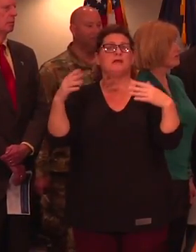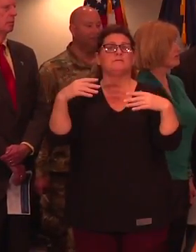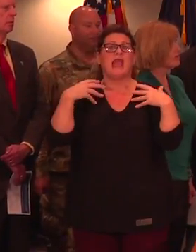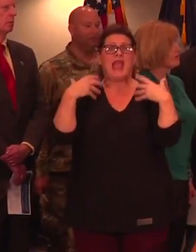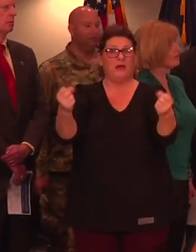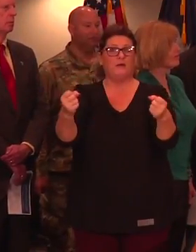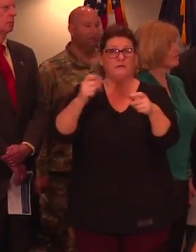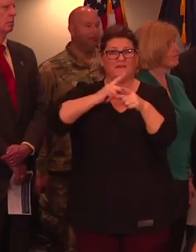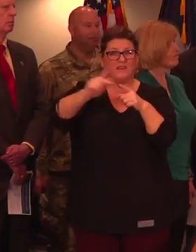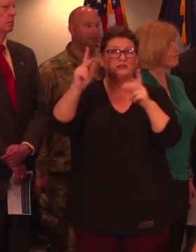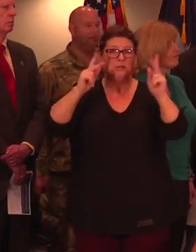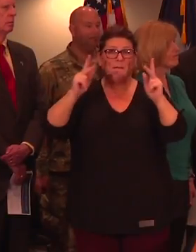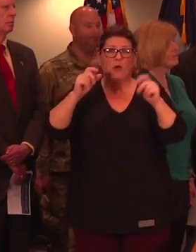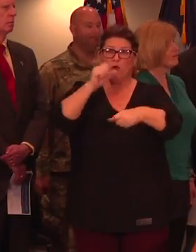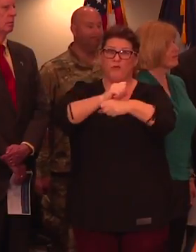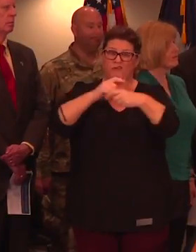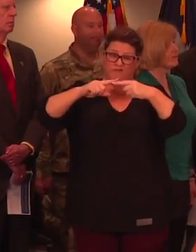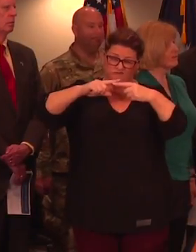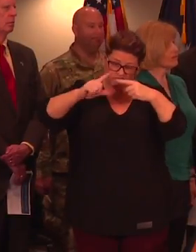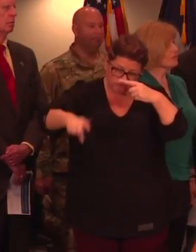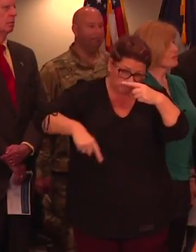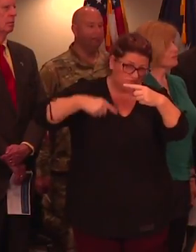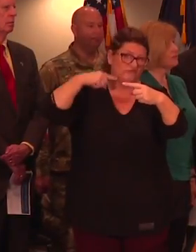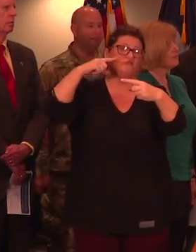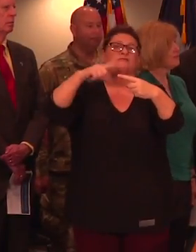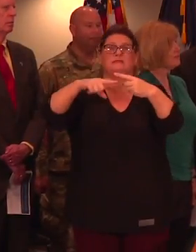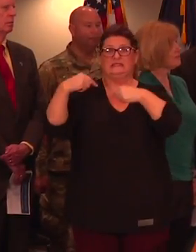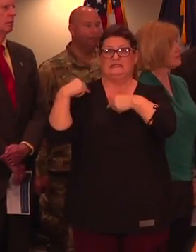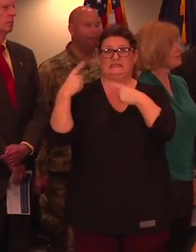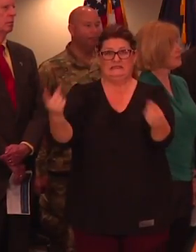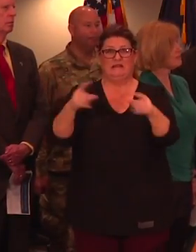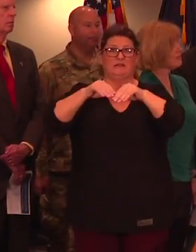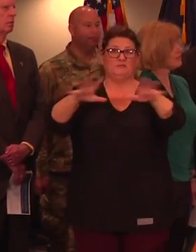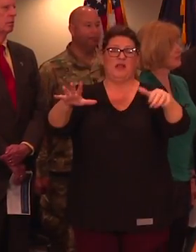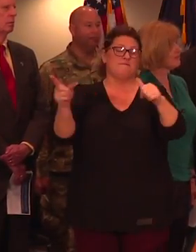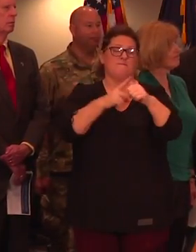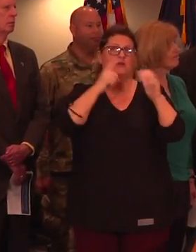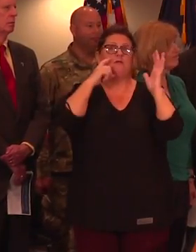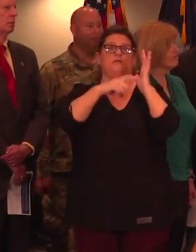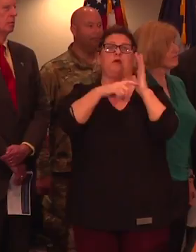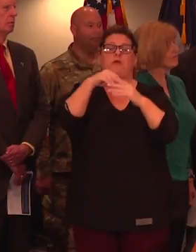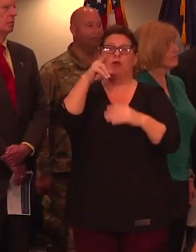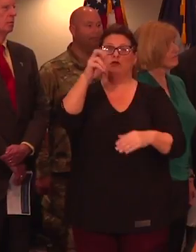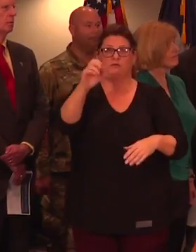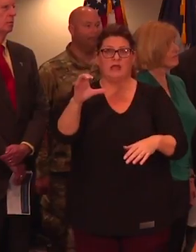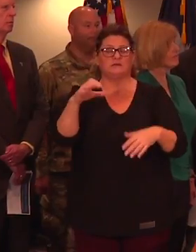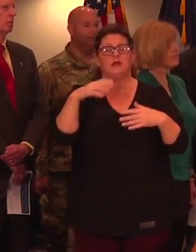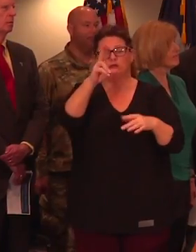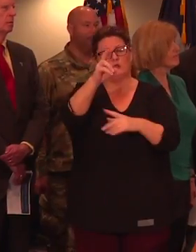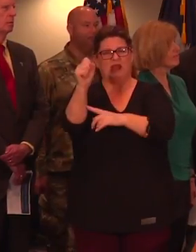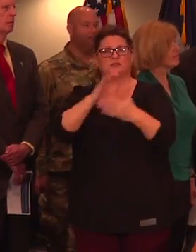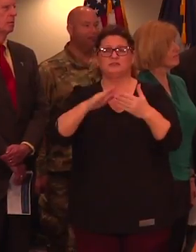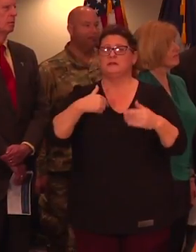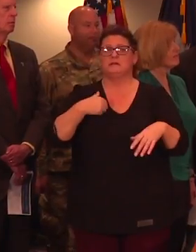have been working around the clock diligently since we first recognized spread in the United States. They are investigating reported